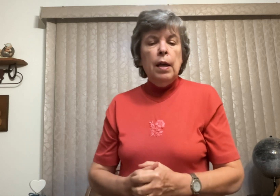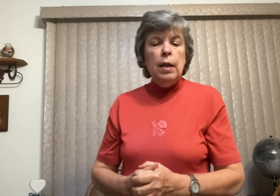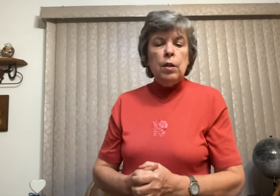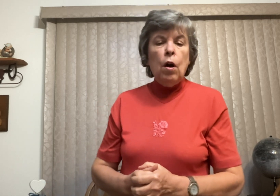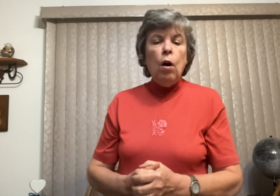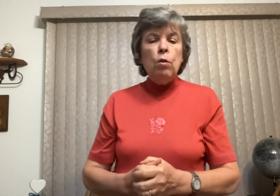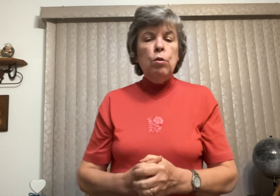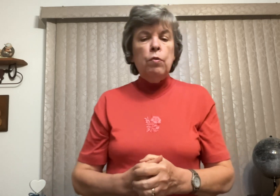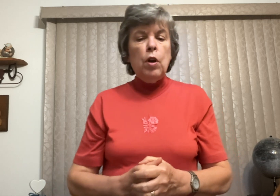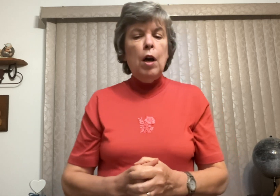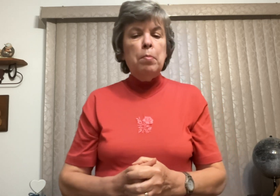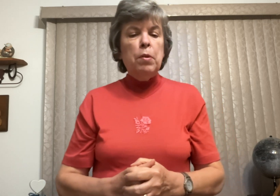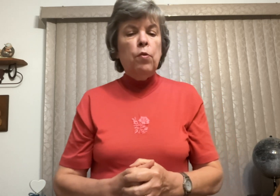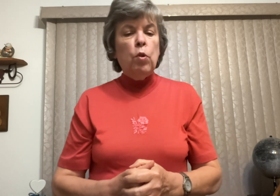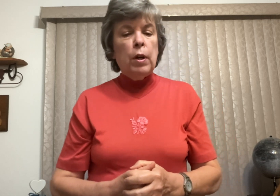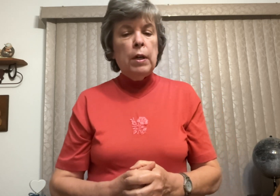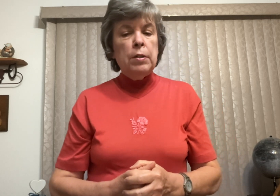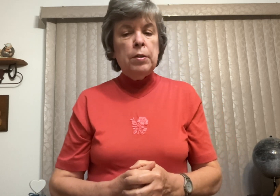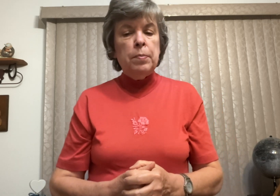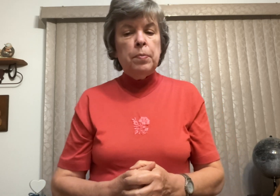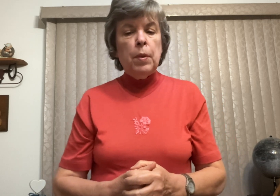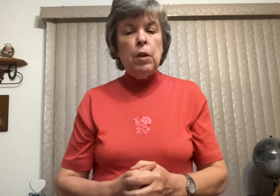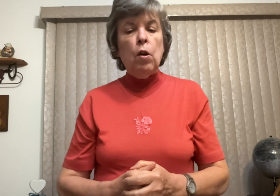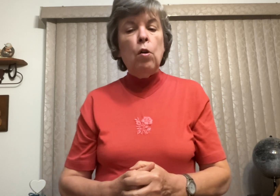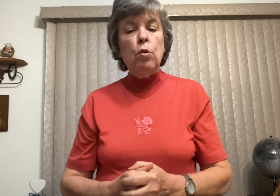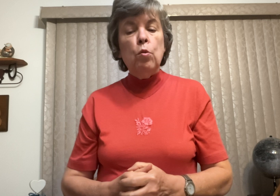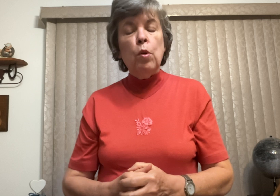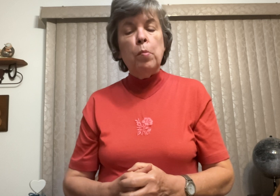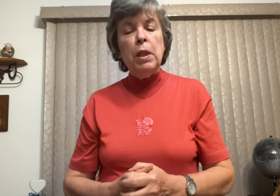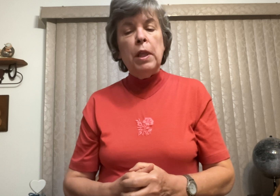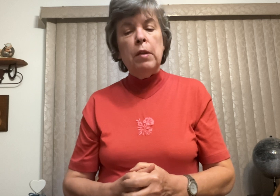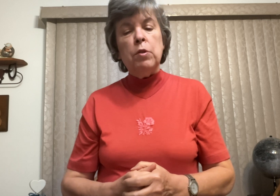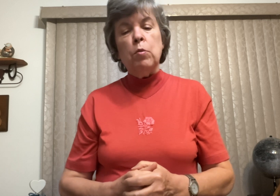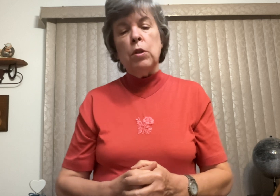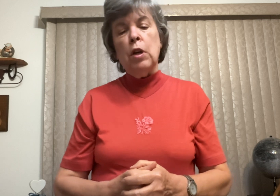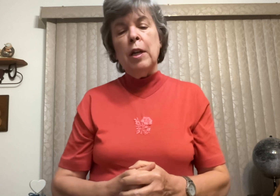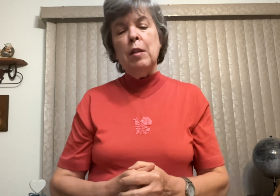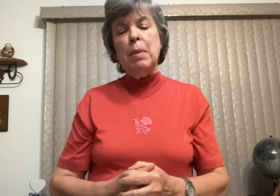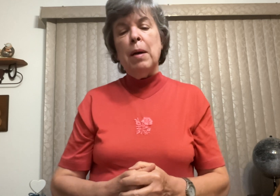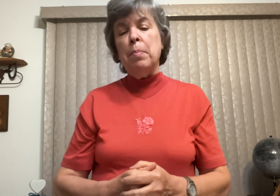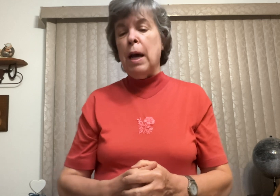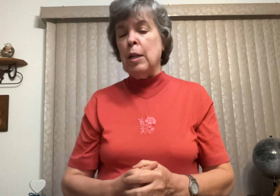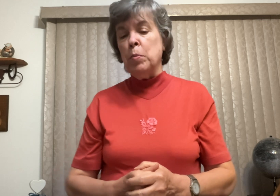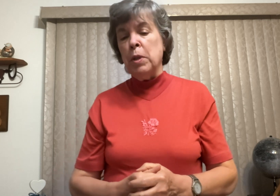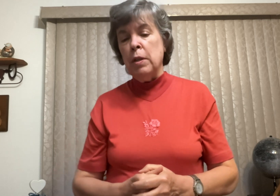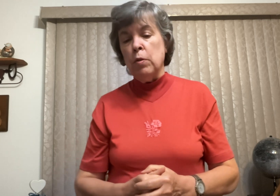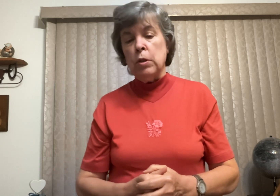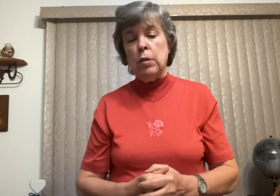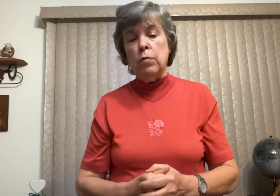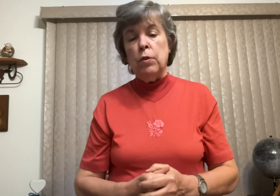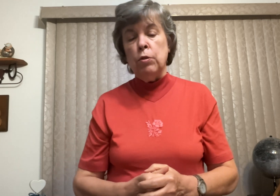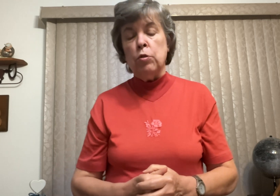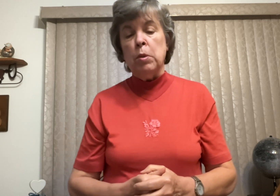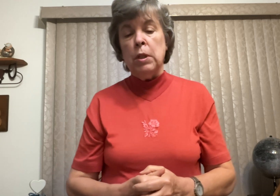And all who've gone before us and all who will believe. So we're talking about past believers and future